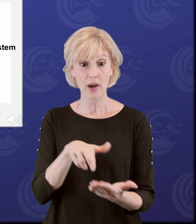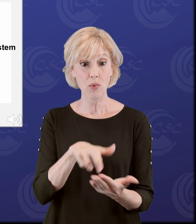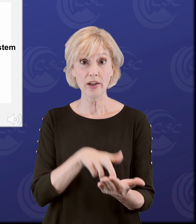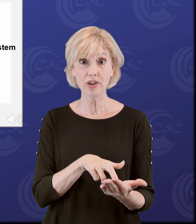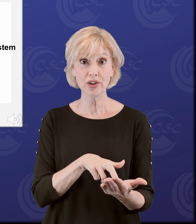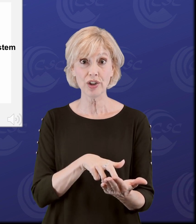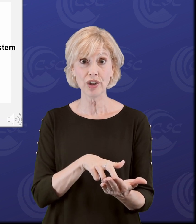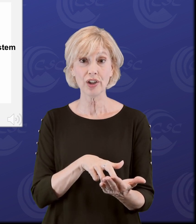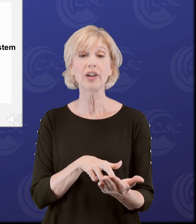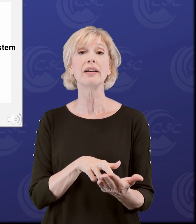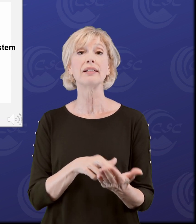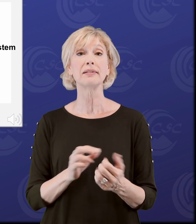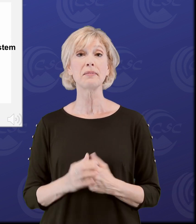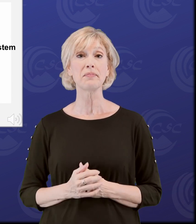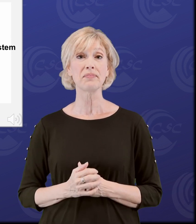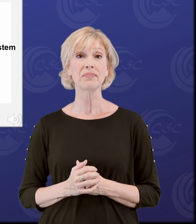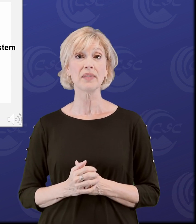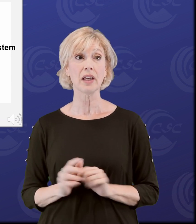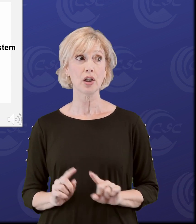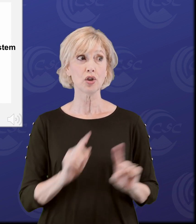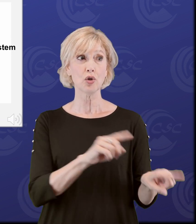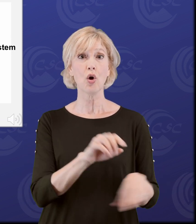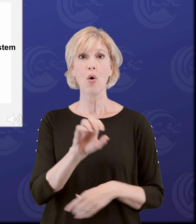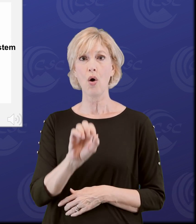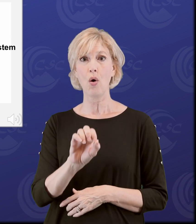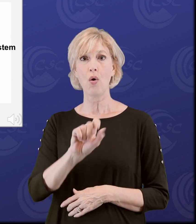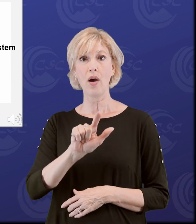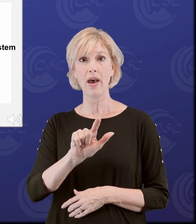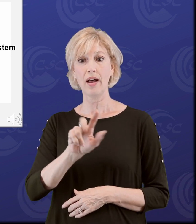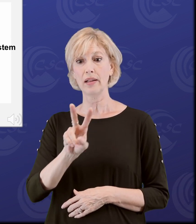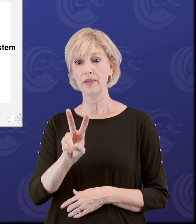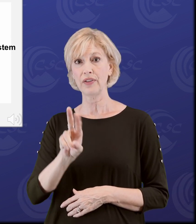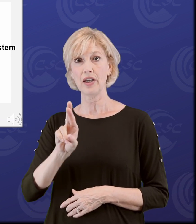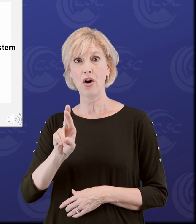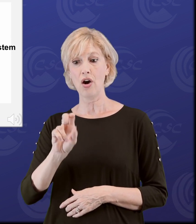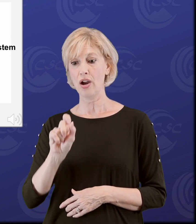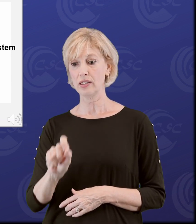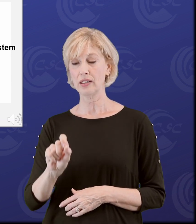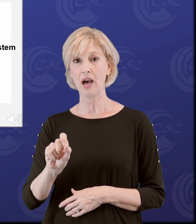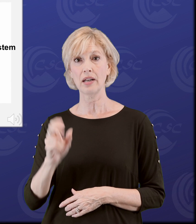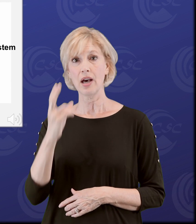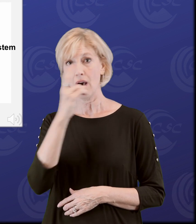The quickest and most convenient way to register is by visiting